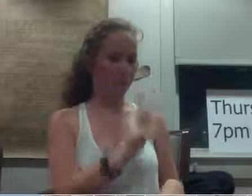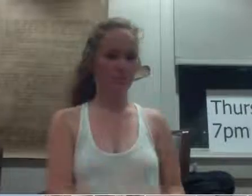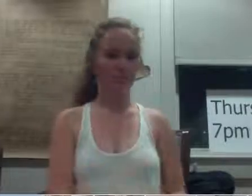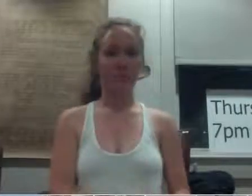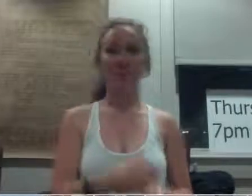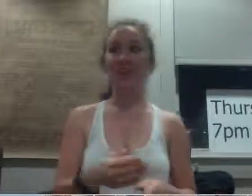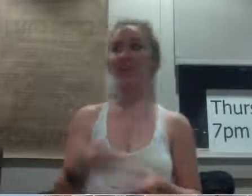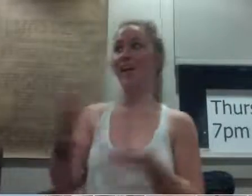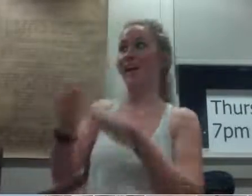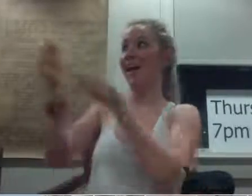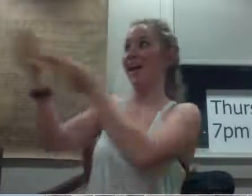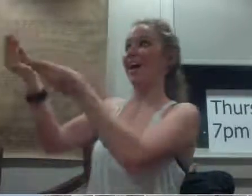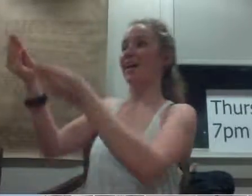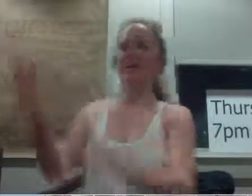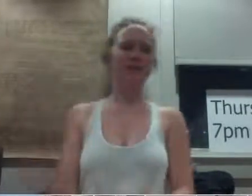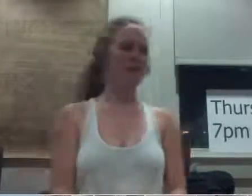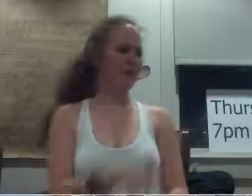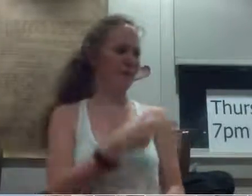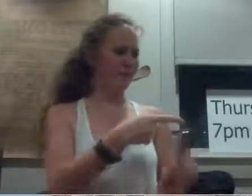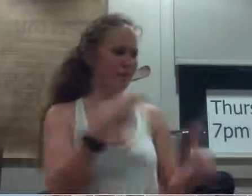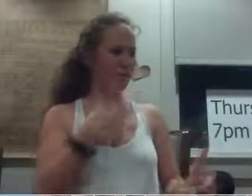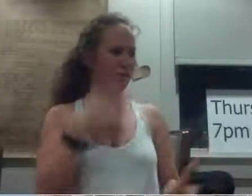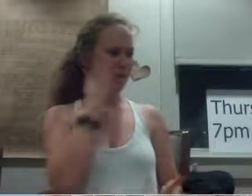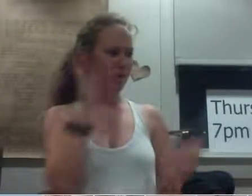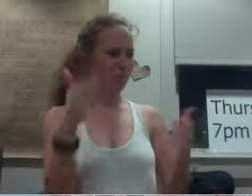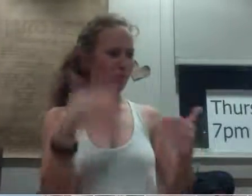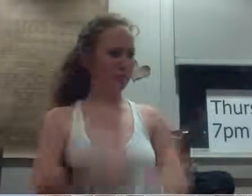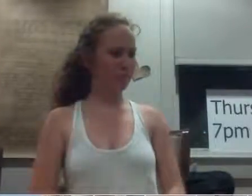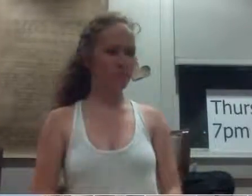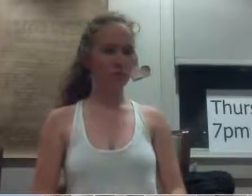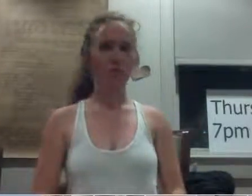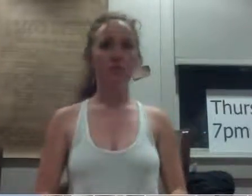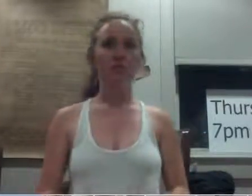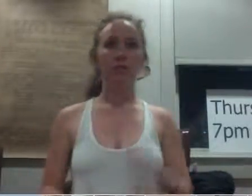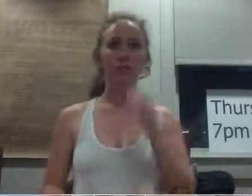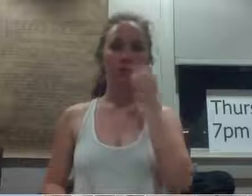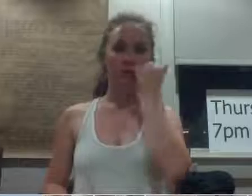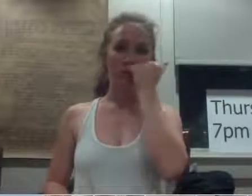Is that from my room?